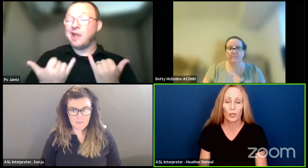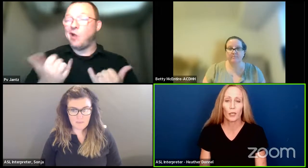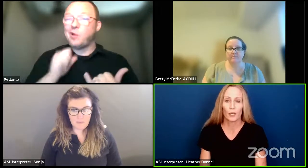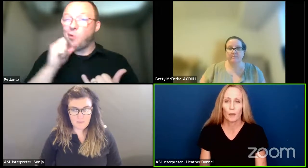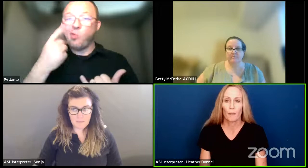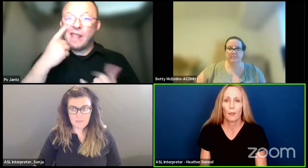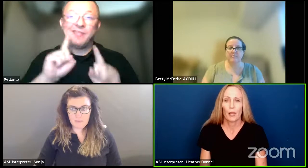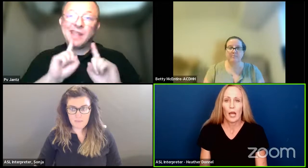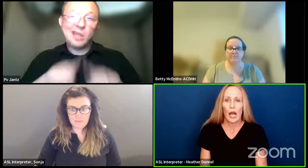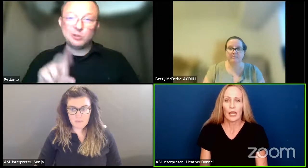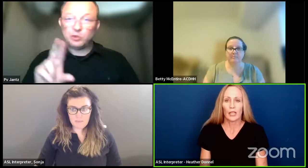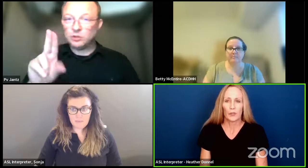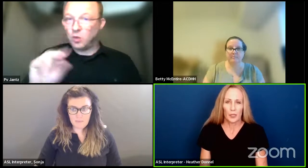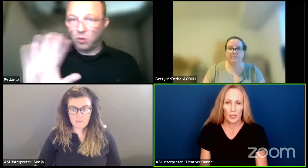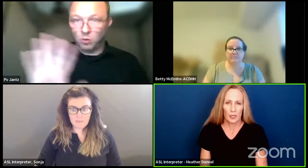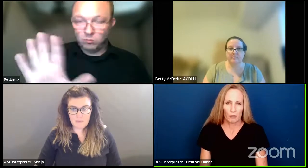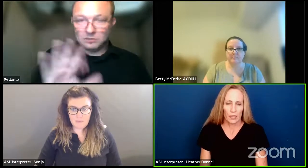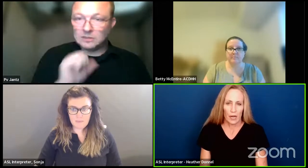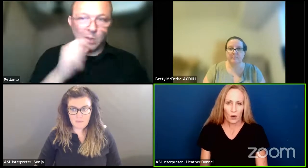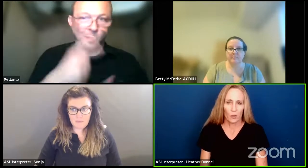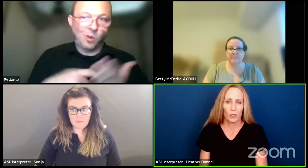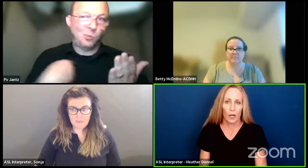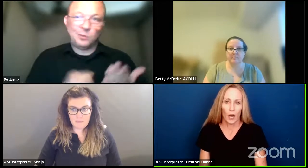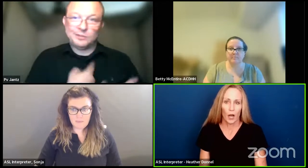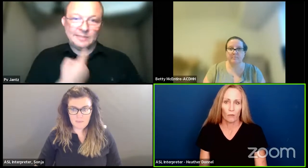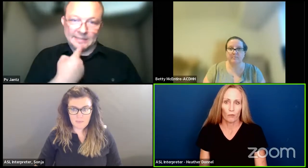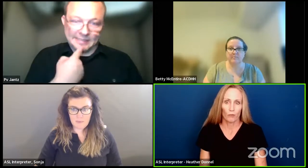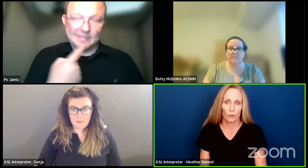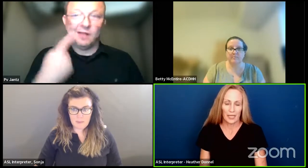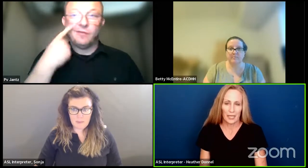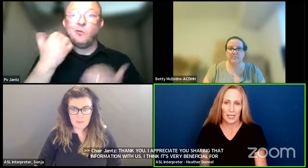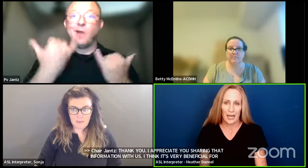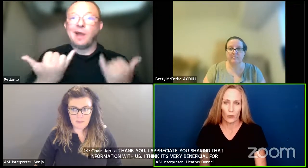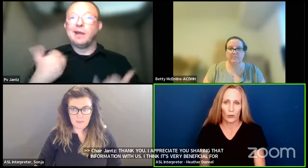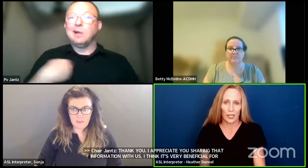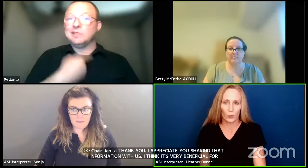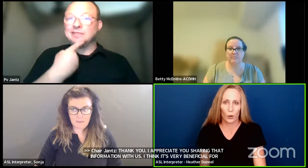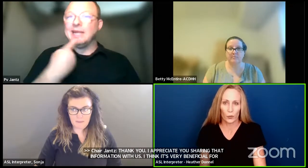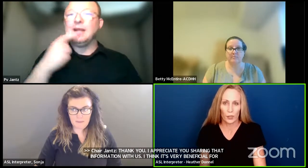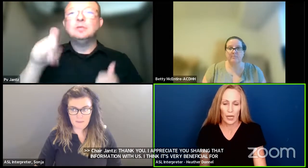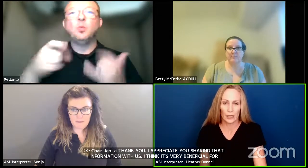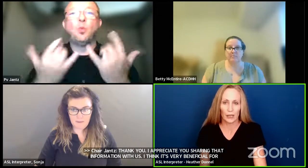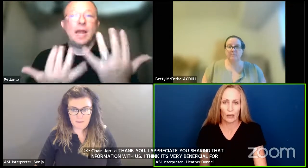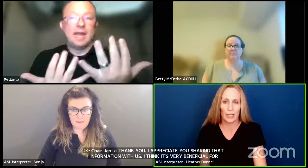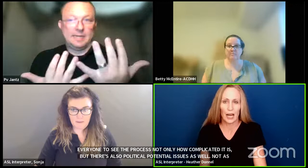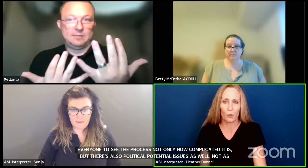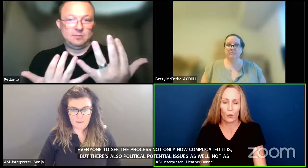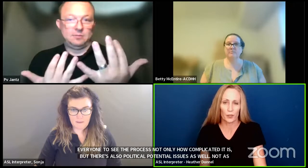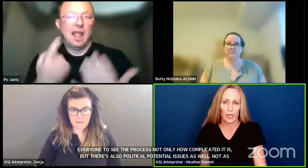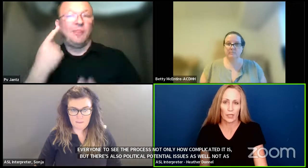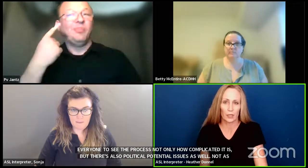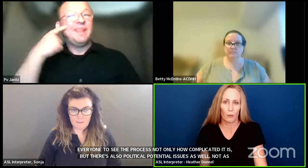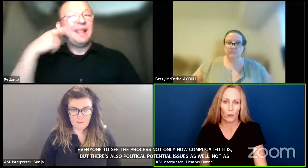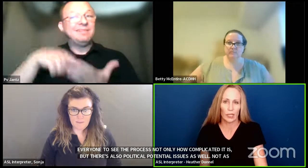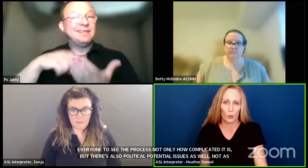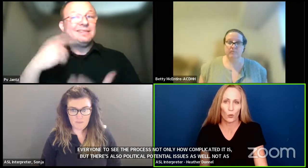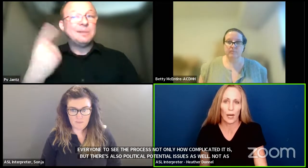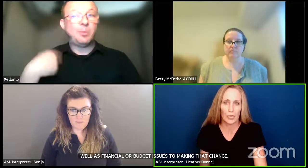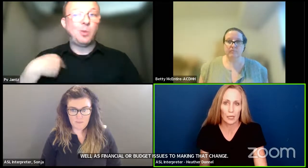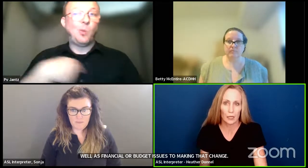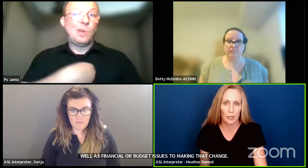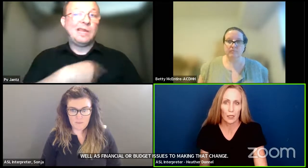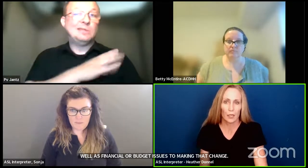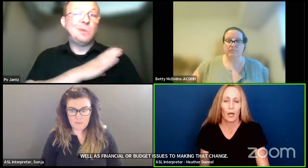change. I get the sense that right now, I don't think it's what we're saying. I think right now what we're saying is maybe we need